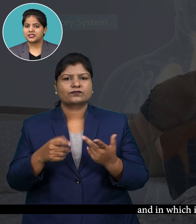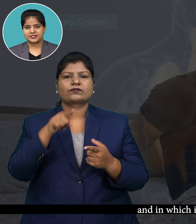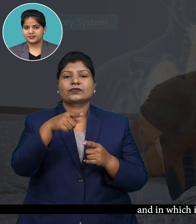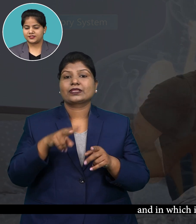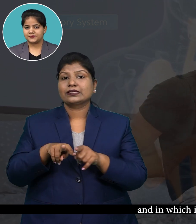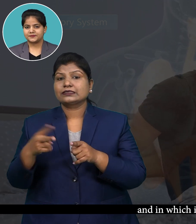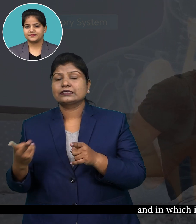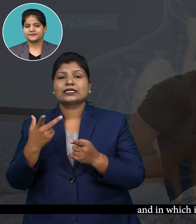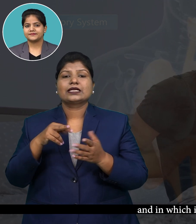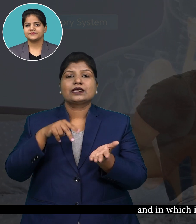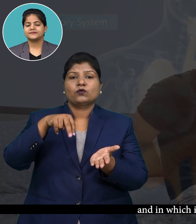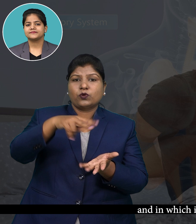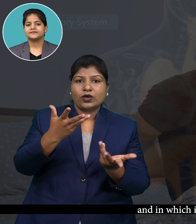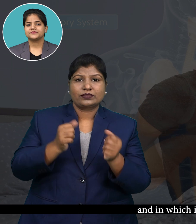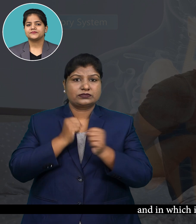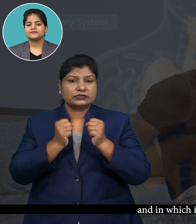be the fastest?